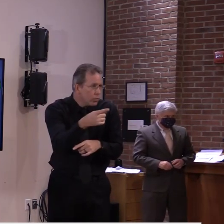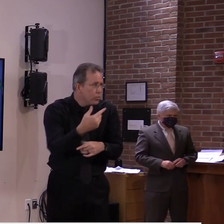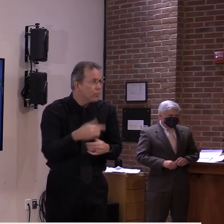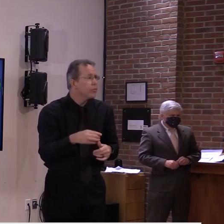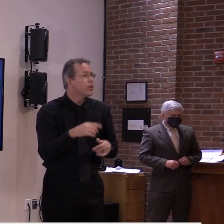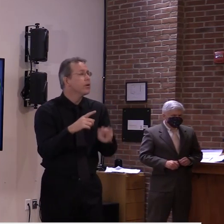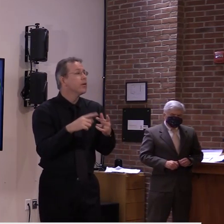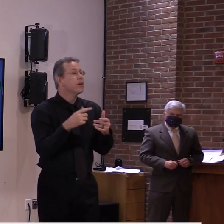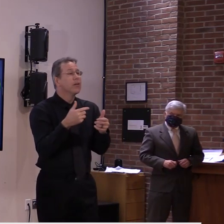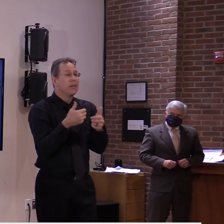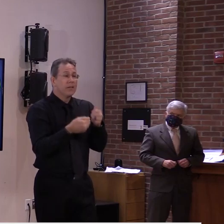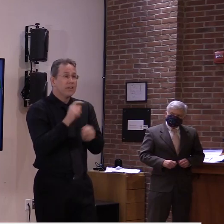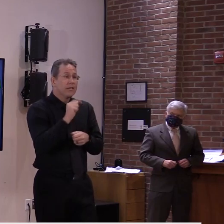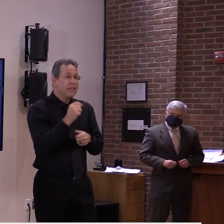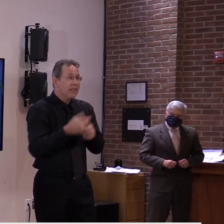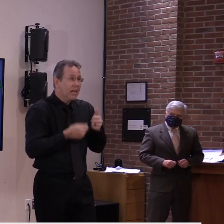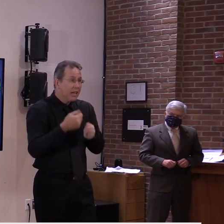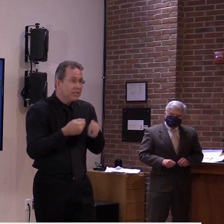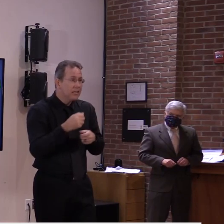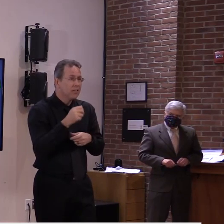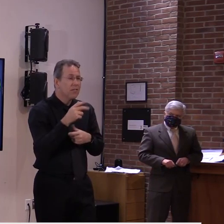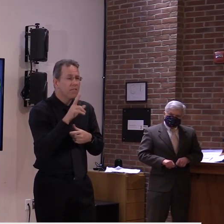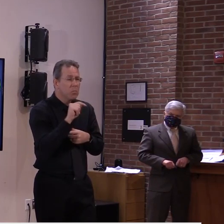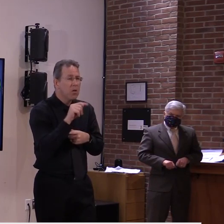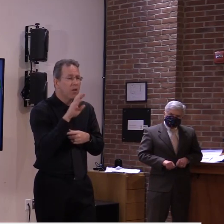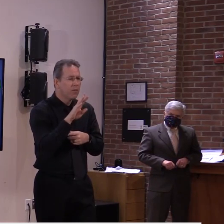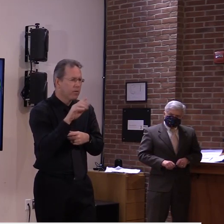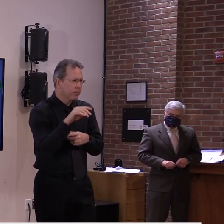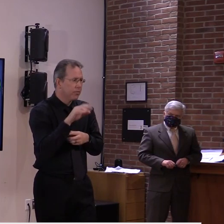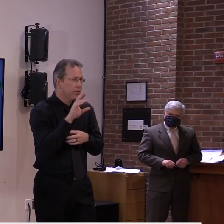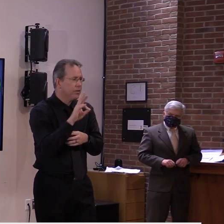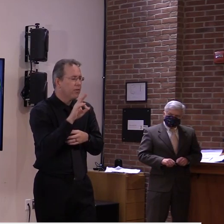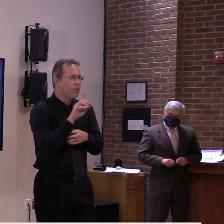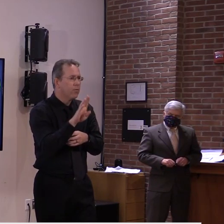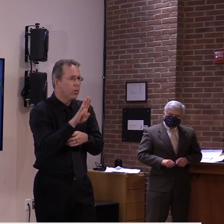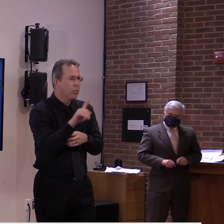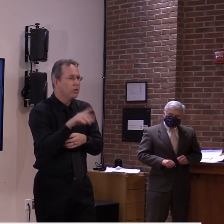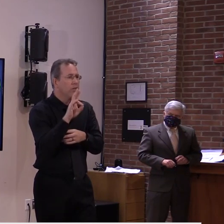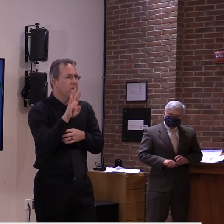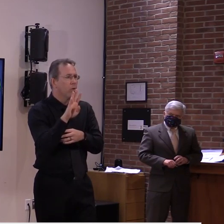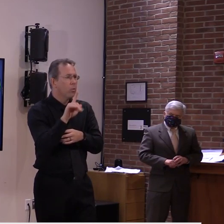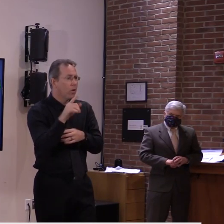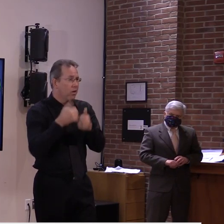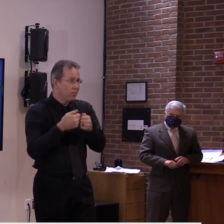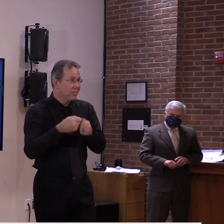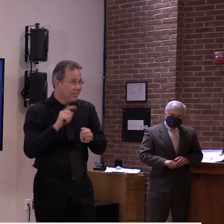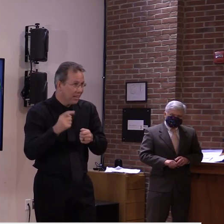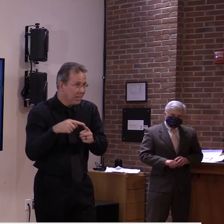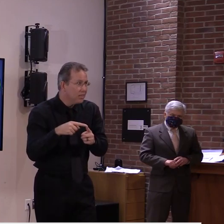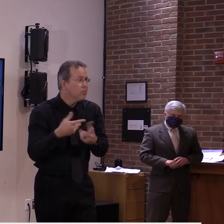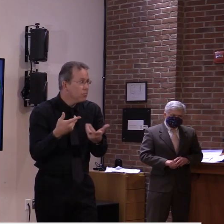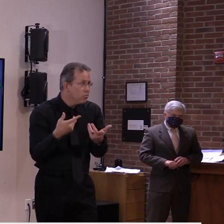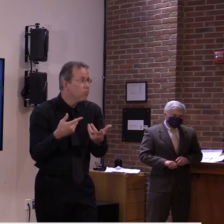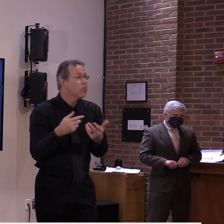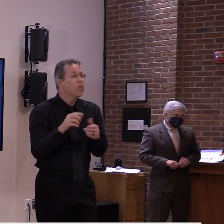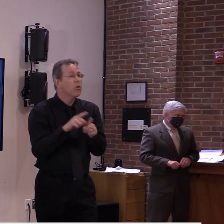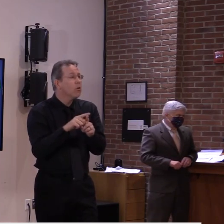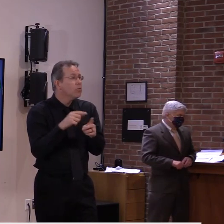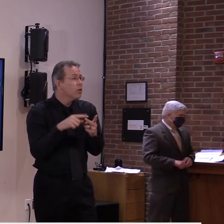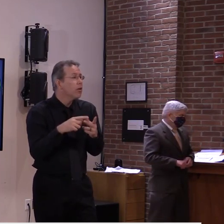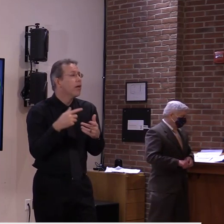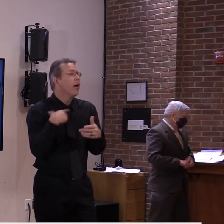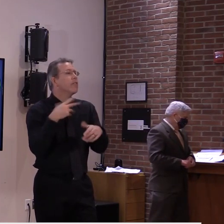there is Vermont 211, which folks, we have dedicated clinicians who are there to answer those phones. Both the crisis text